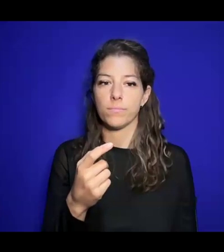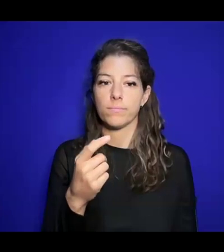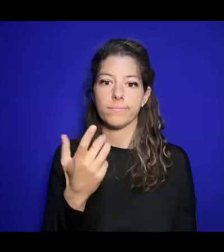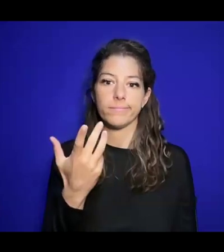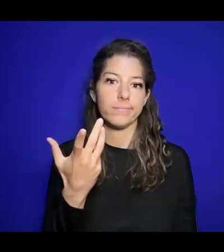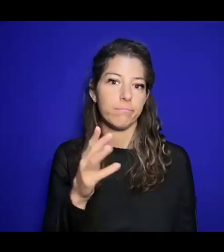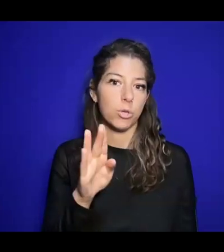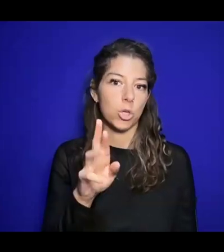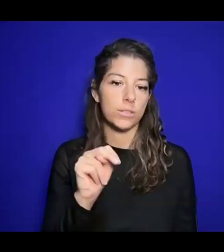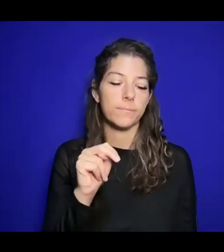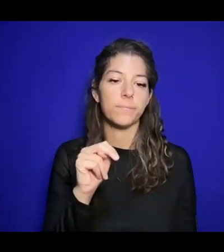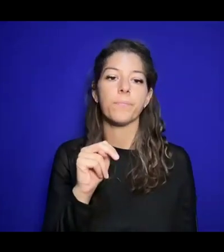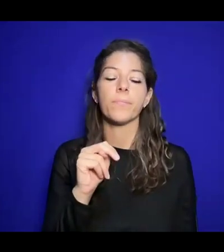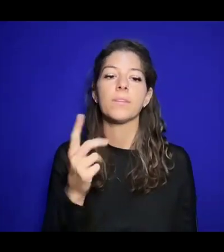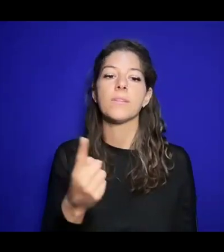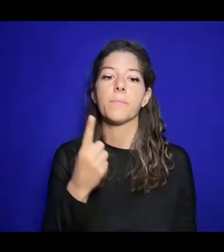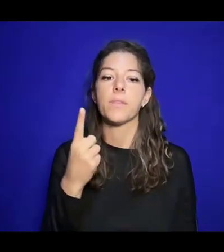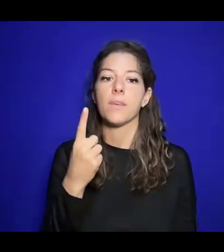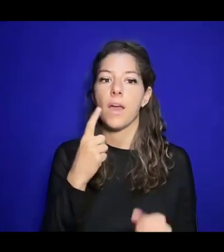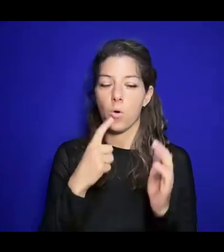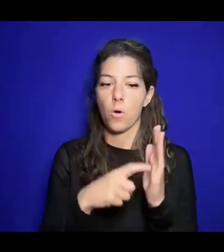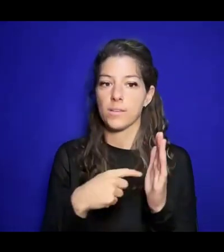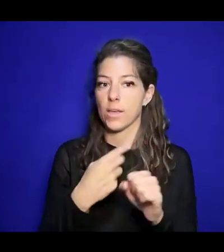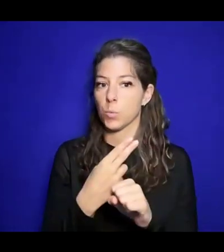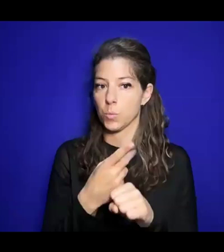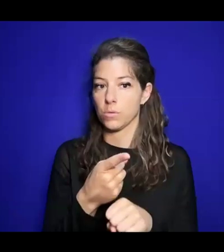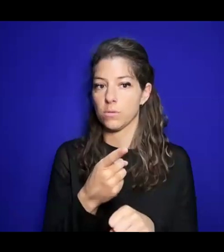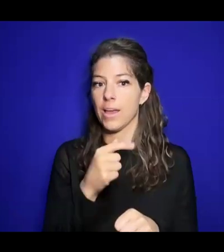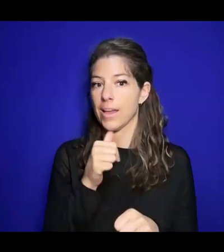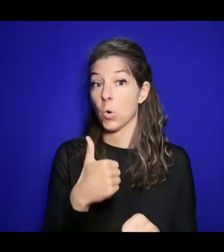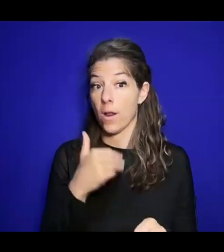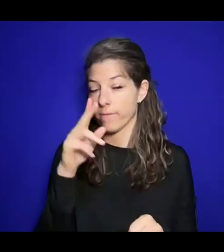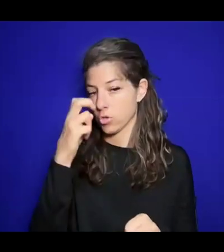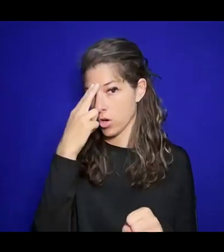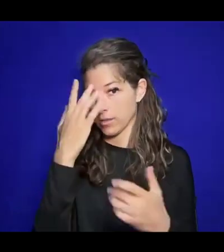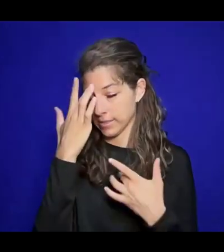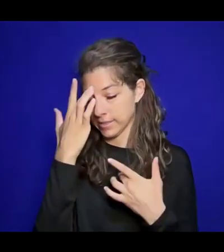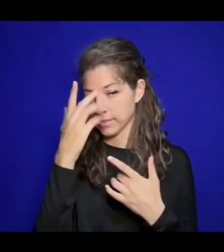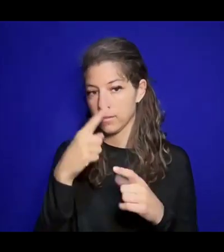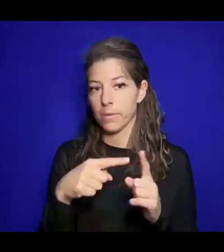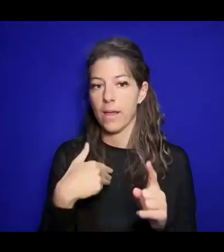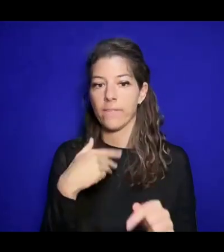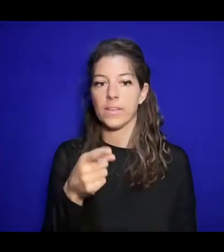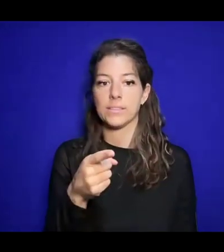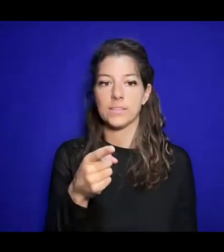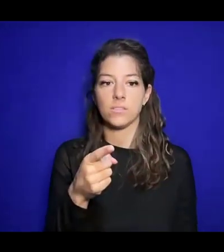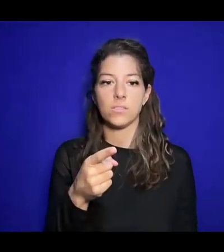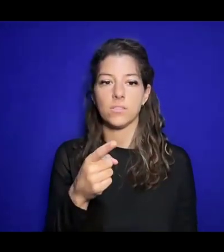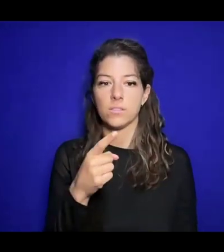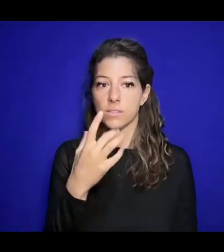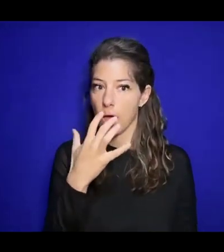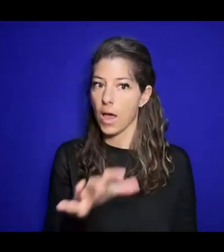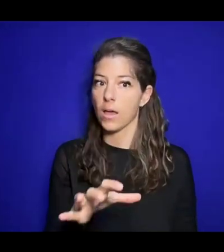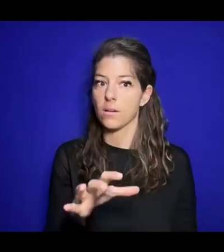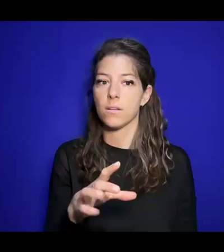frostbite. But something that I have found that I use, and I don't have neurological disease, but I use this because I just get hot